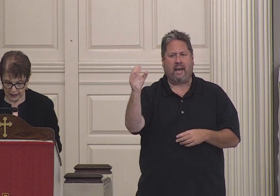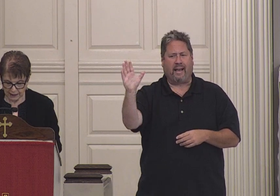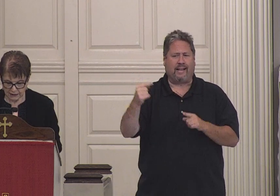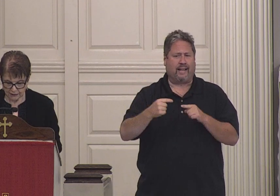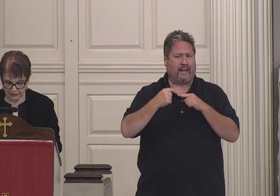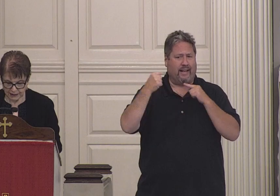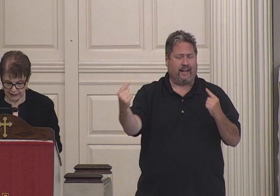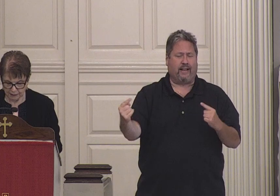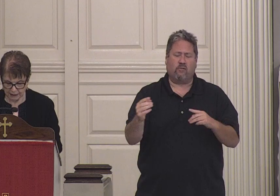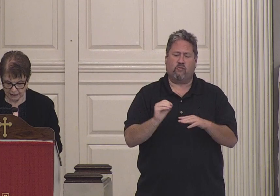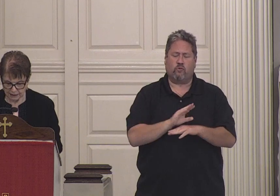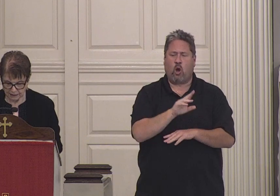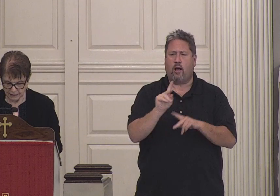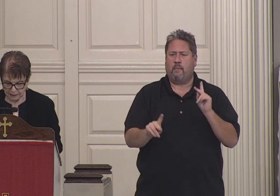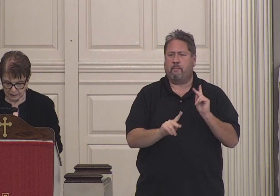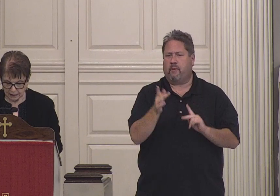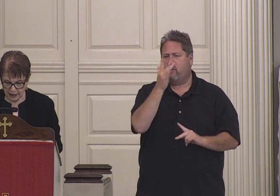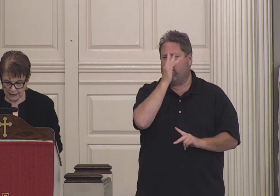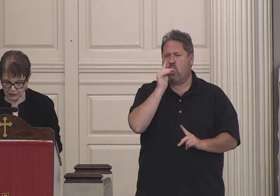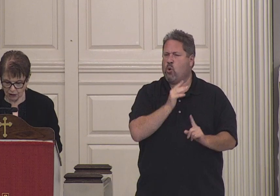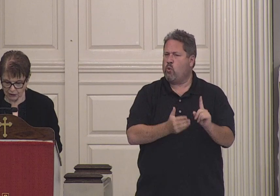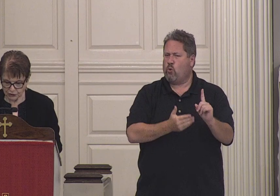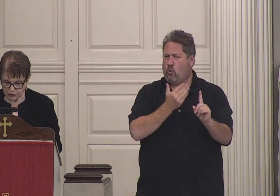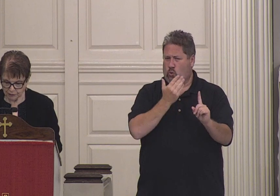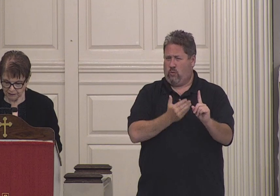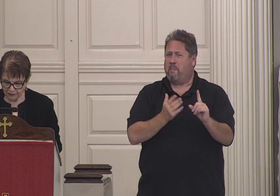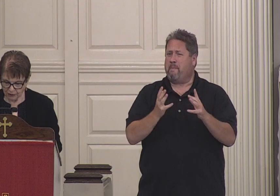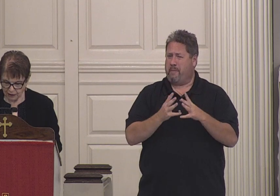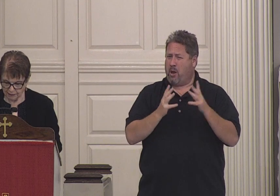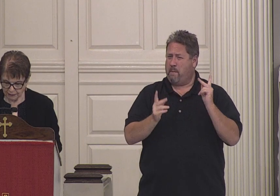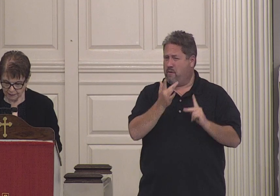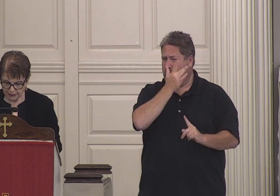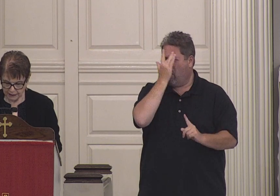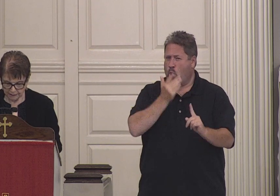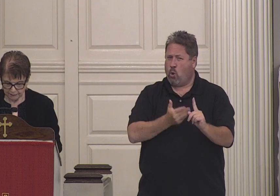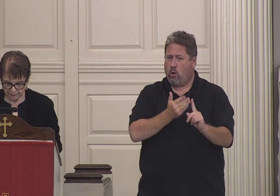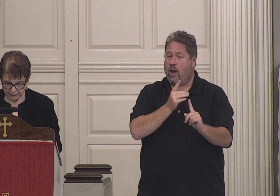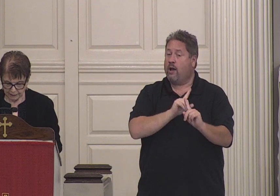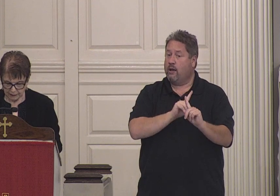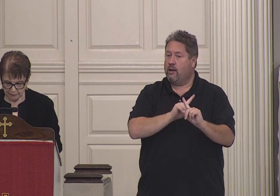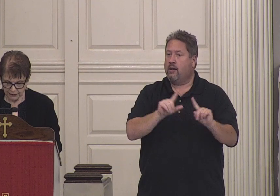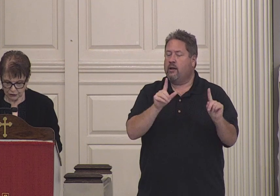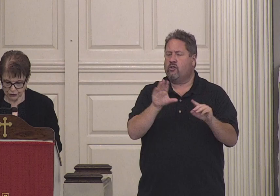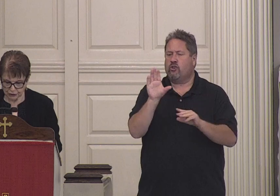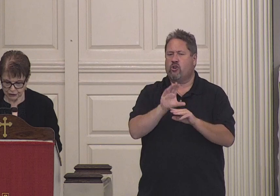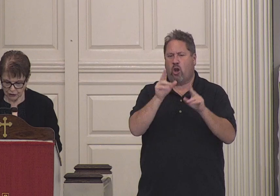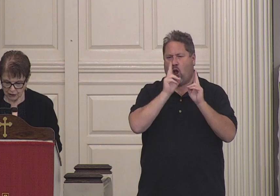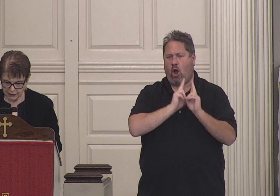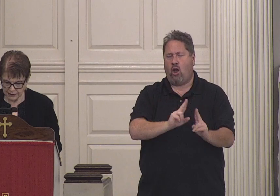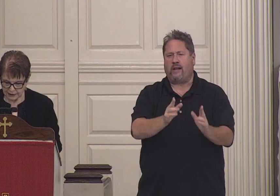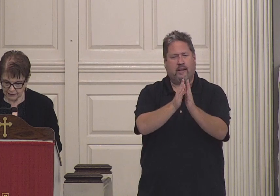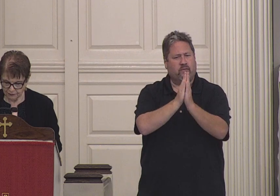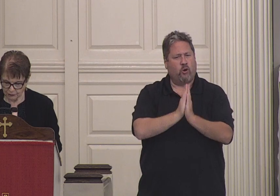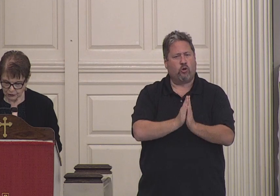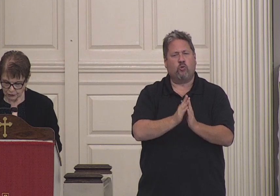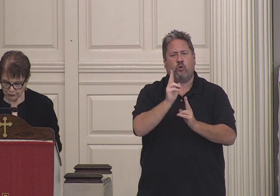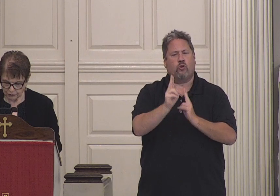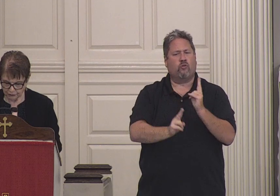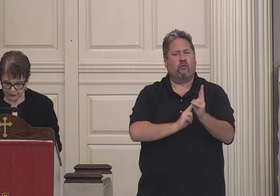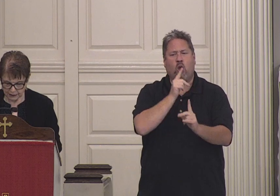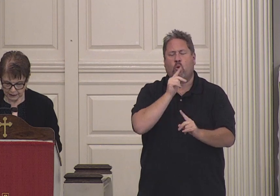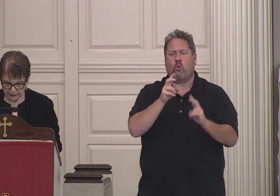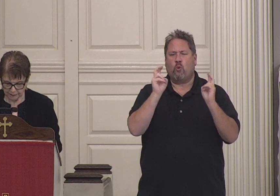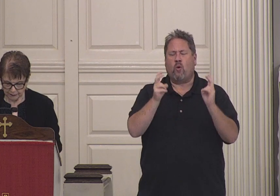the hands of his enemies, has caused you to be forgotten by many. But the Church honors and invokes